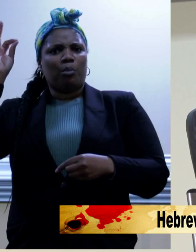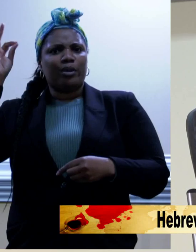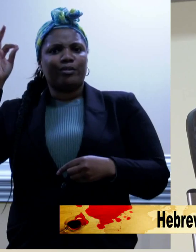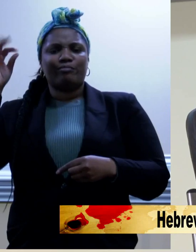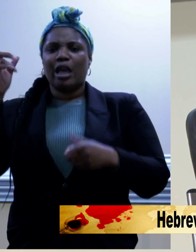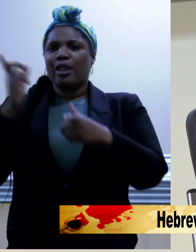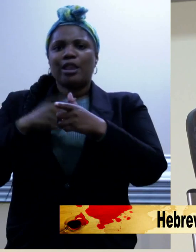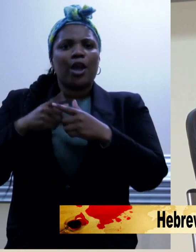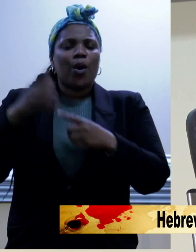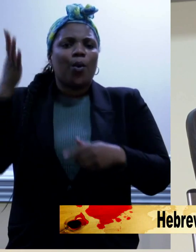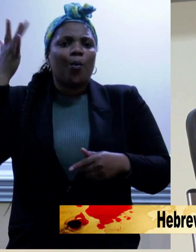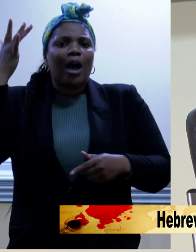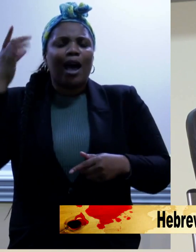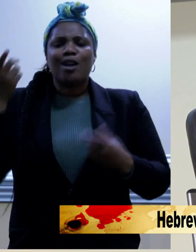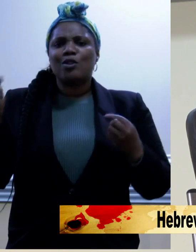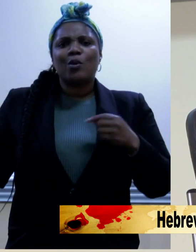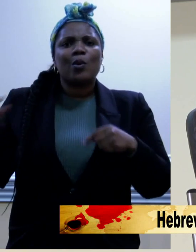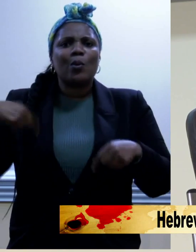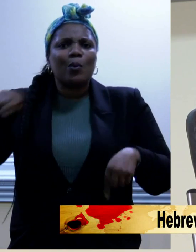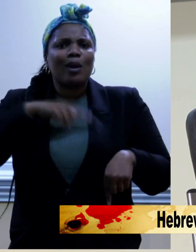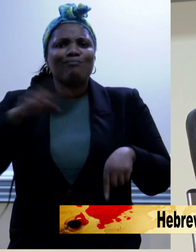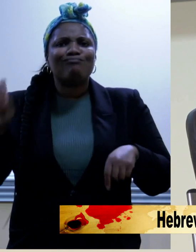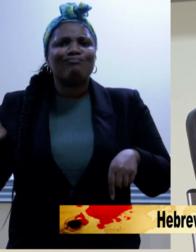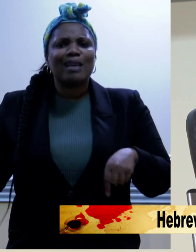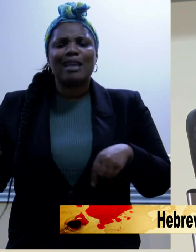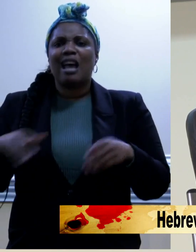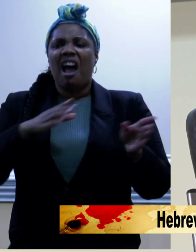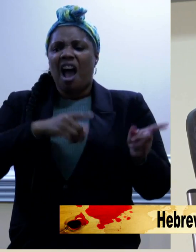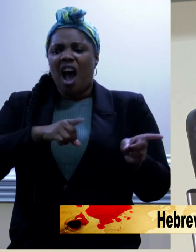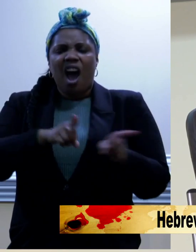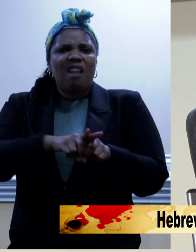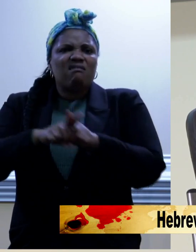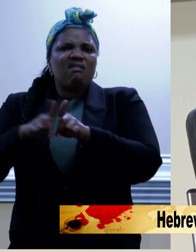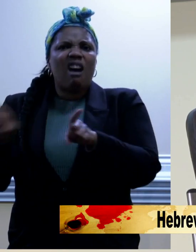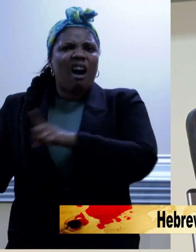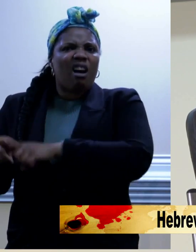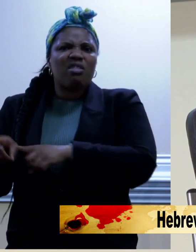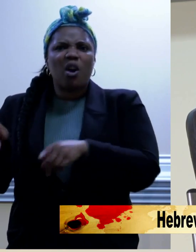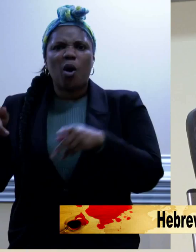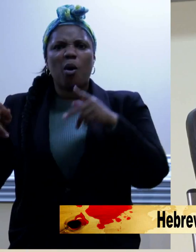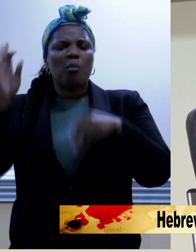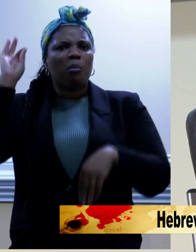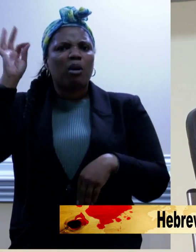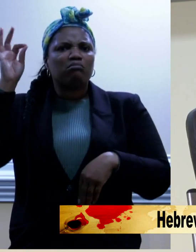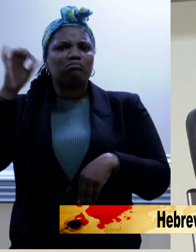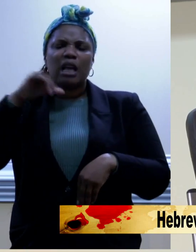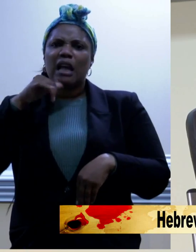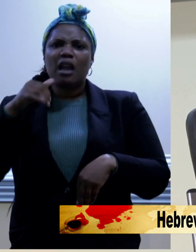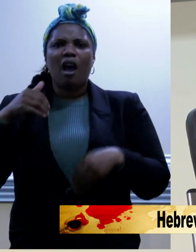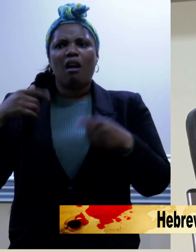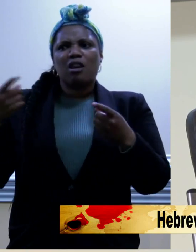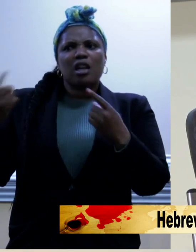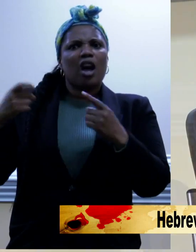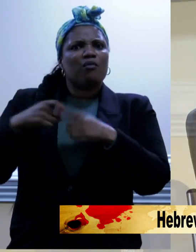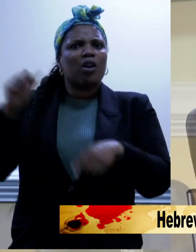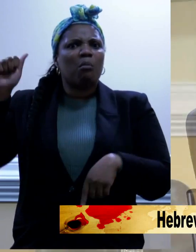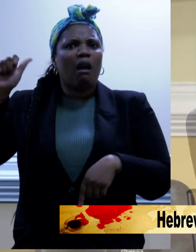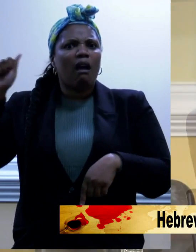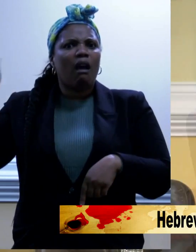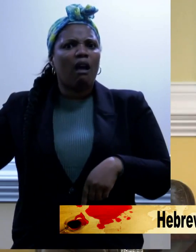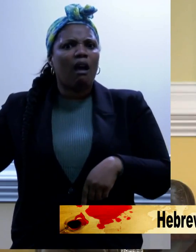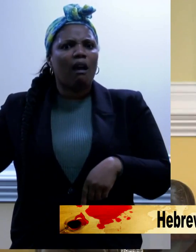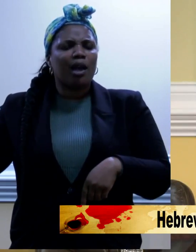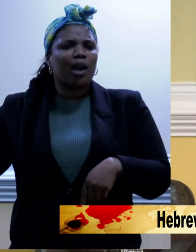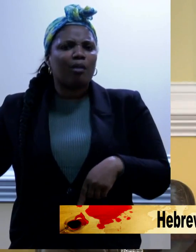that another priest should rise after the order of Melchizedek and not be called after the order of Aaron? So he said, for it the